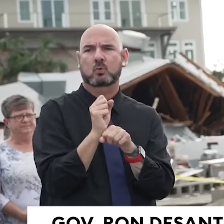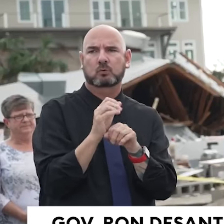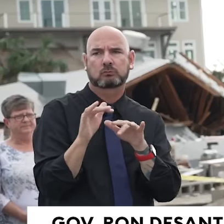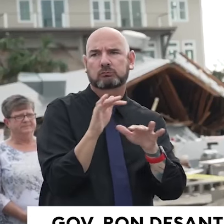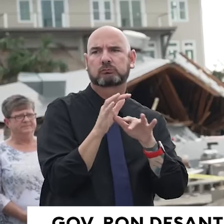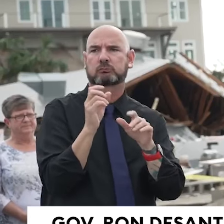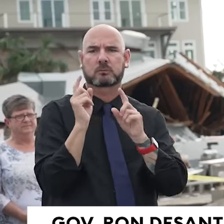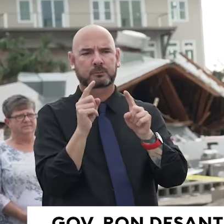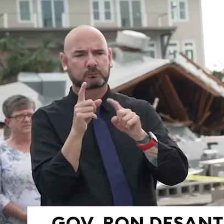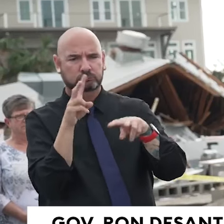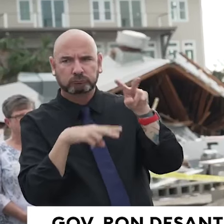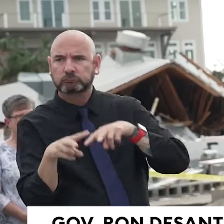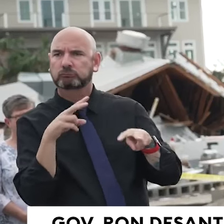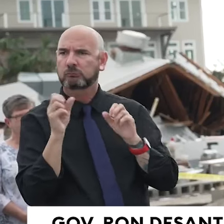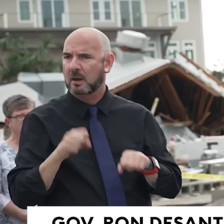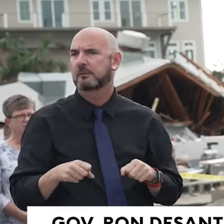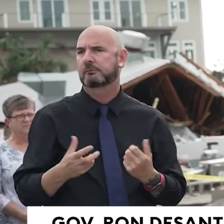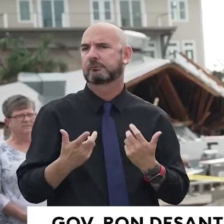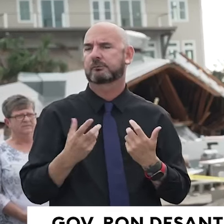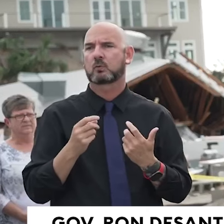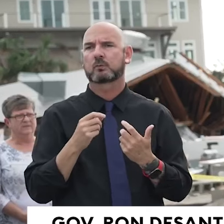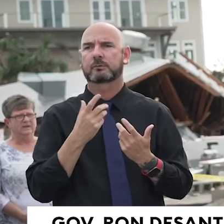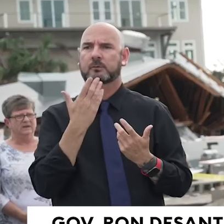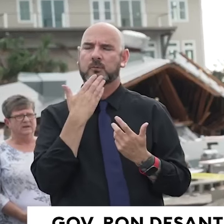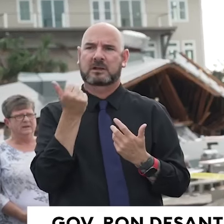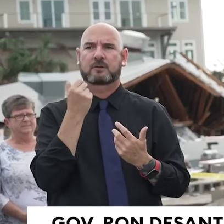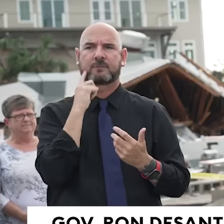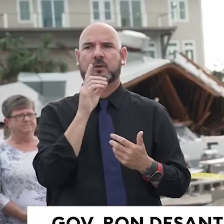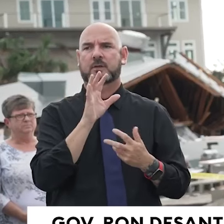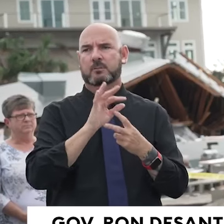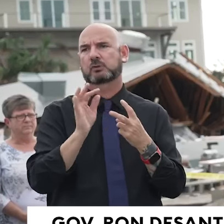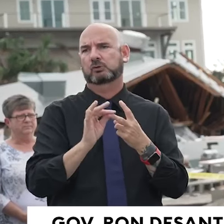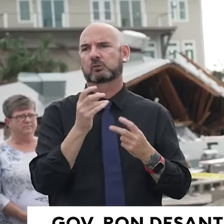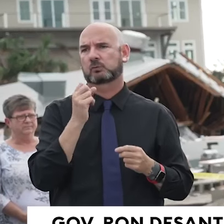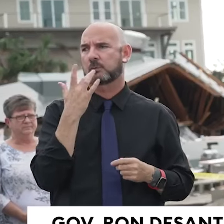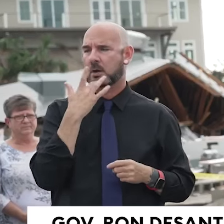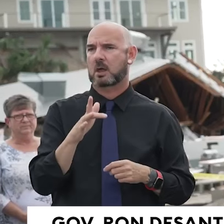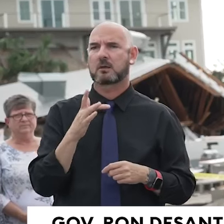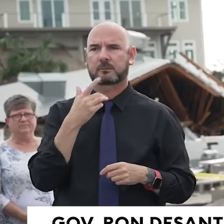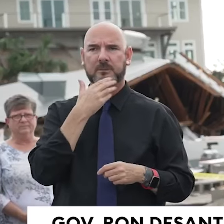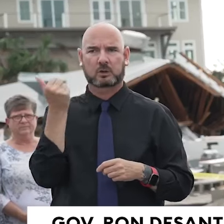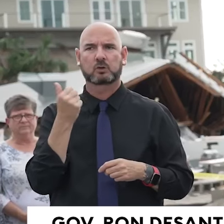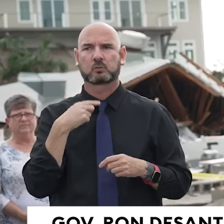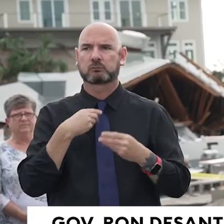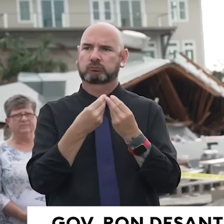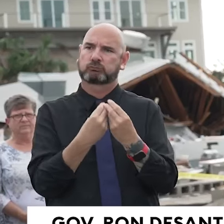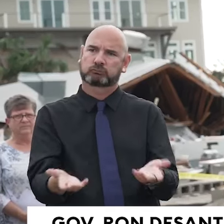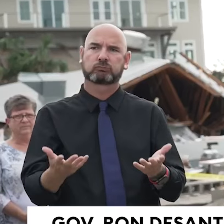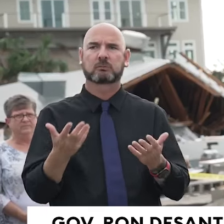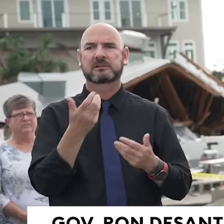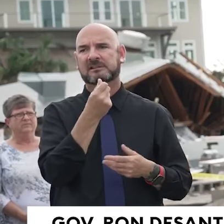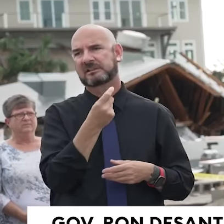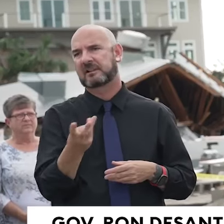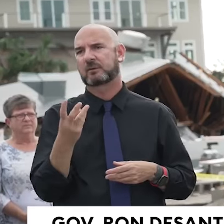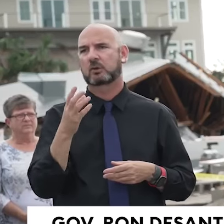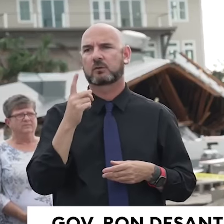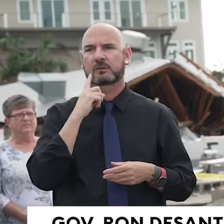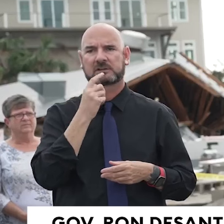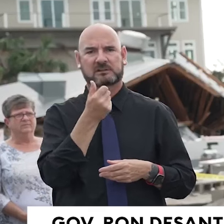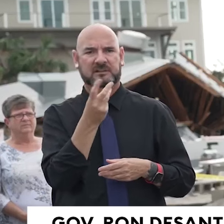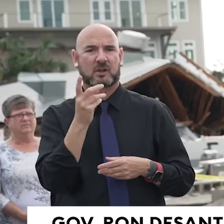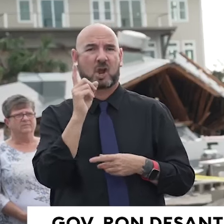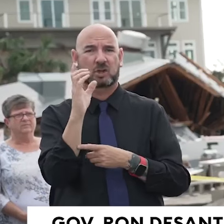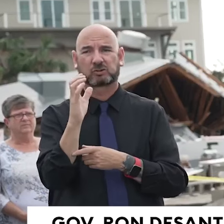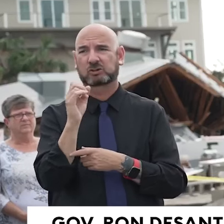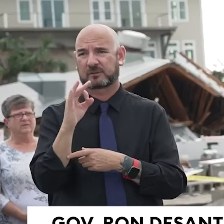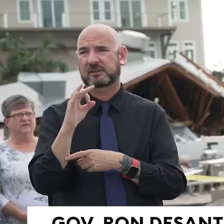supervise that. It's much better. I think people like that better. So we've mobilized hundreds of trailers around the state, and we're willing to get hundreds of more if